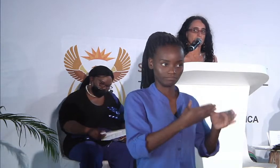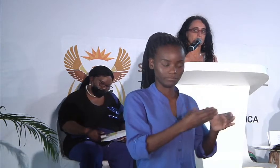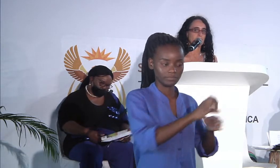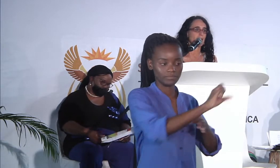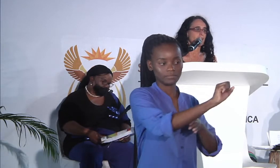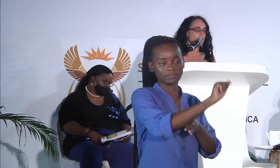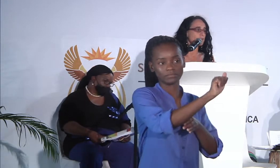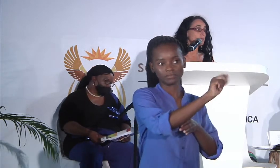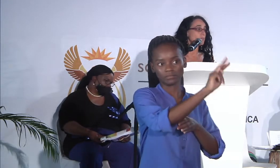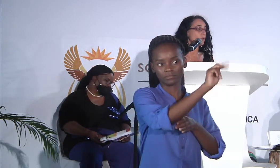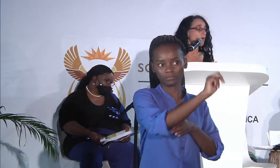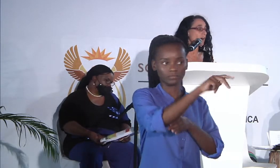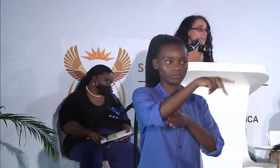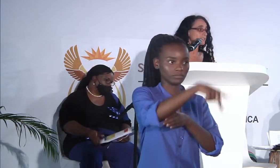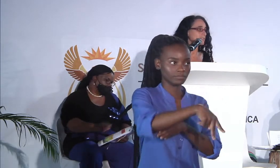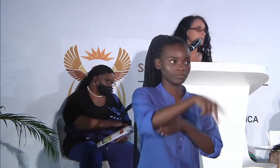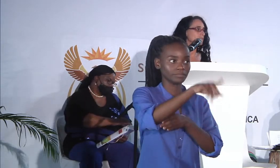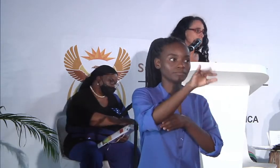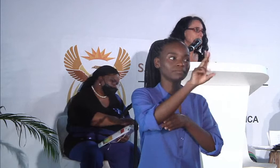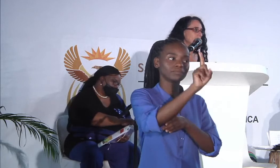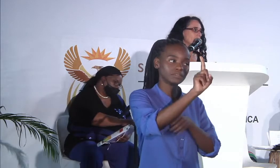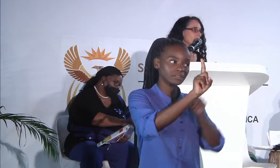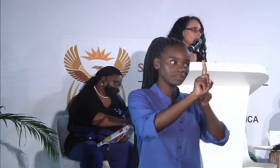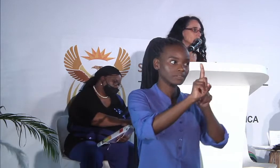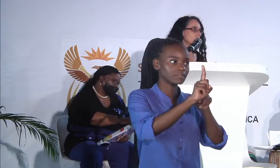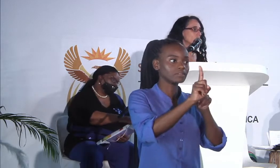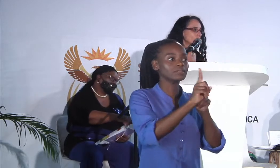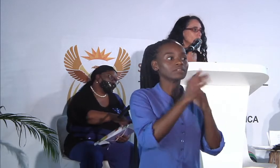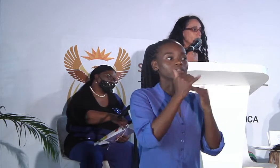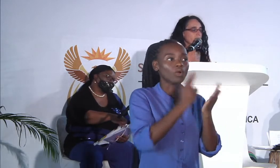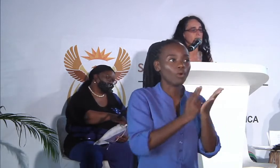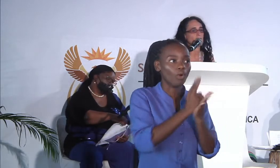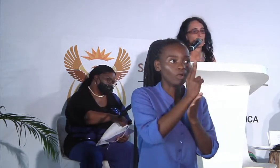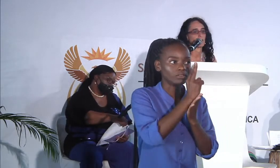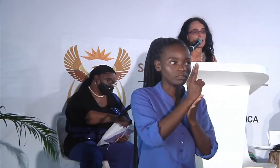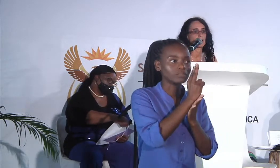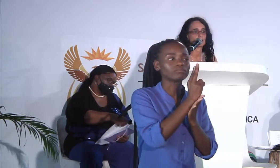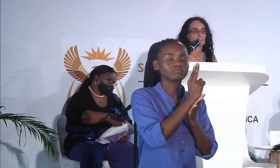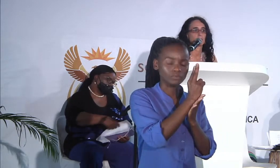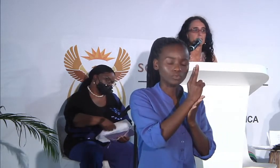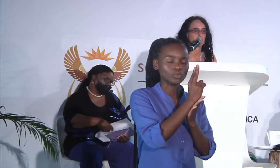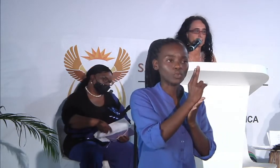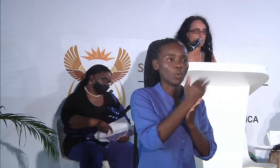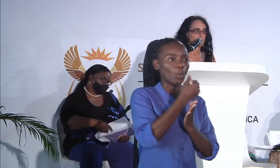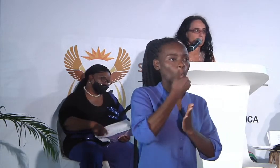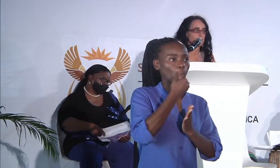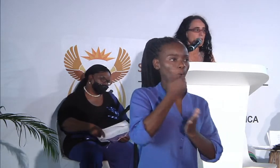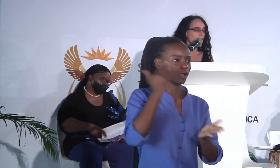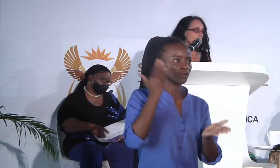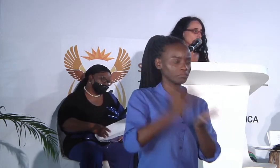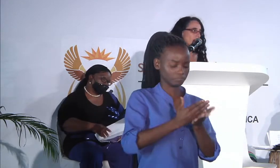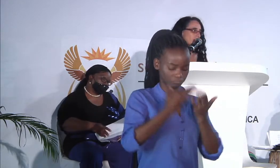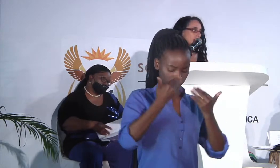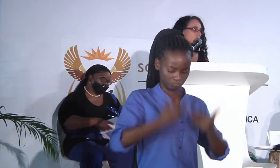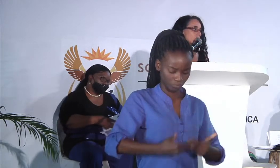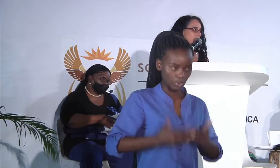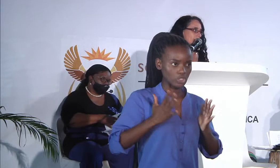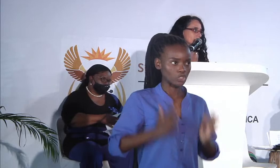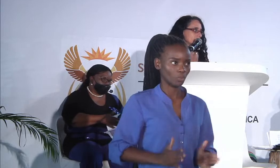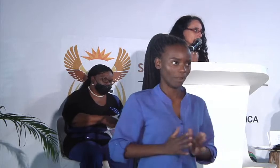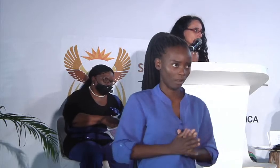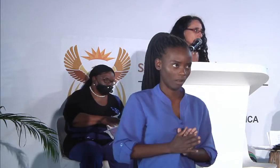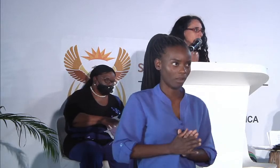Drugs that we more honestly recognize who we really are as human beings. And so I think